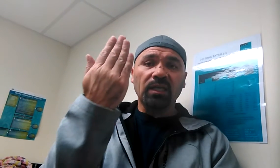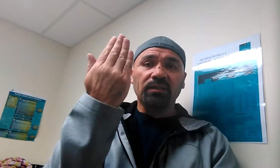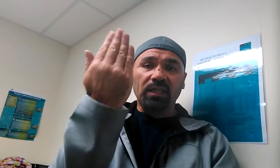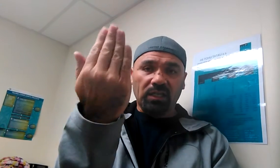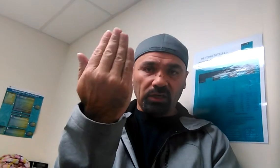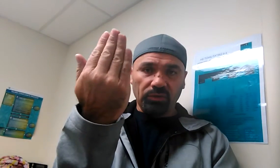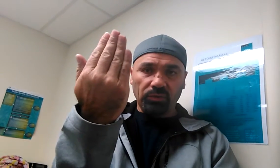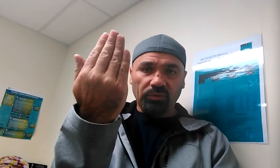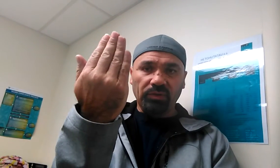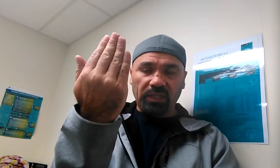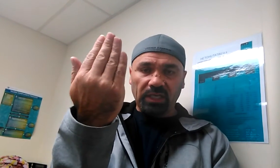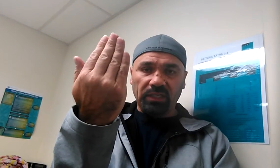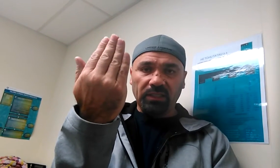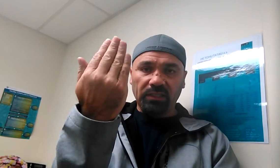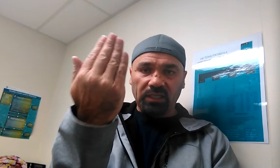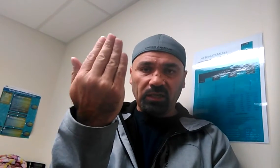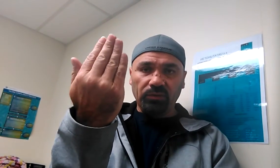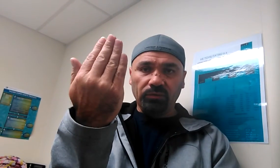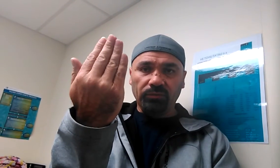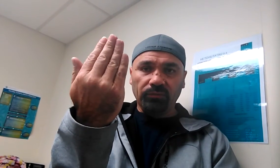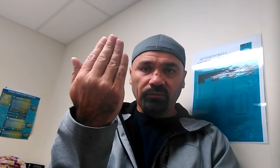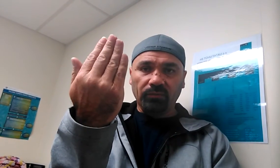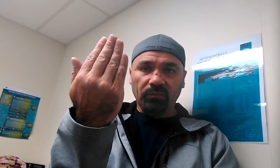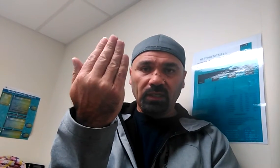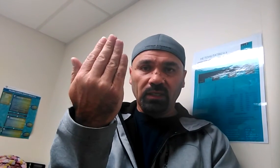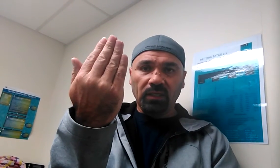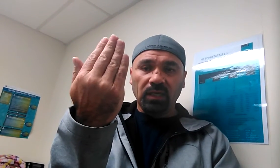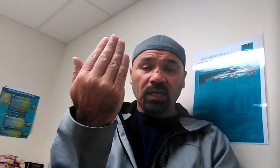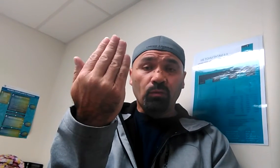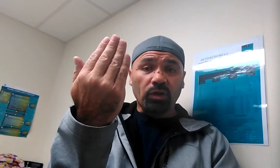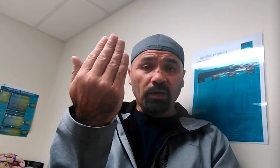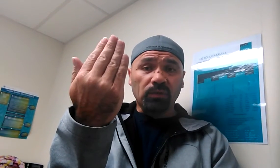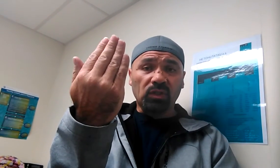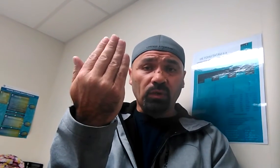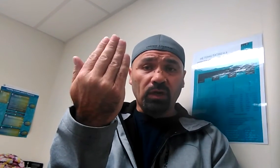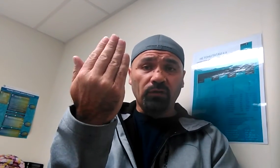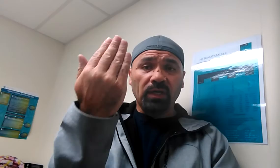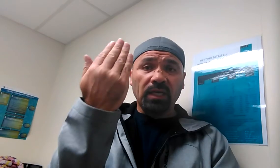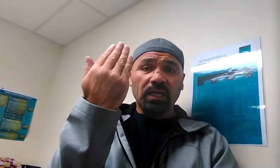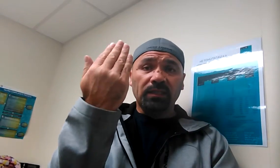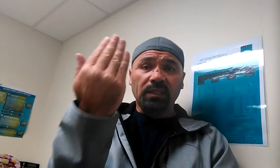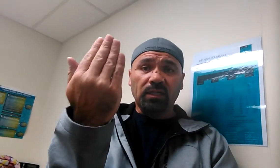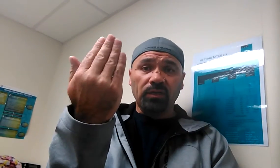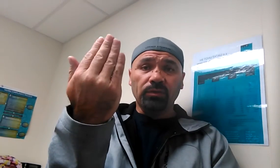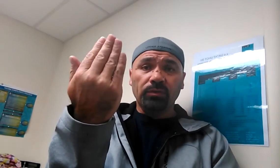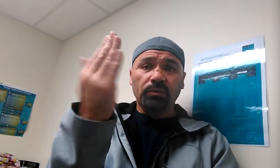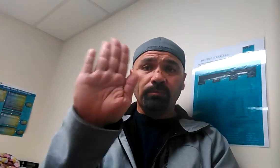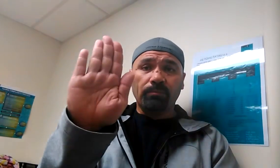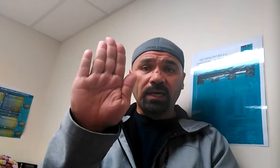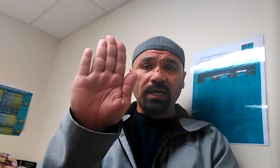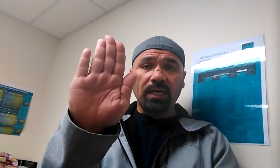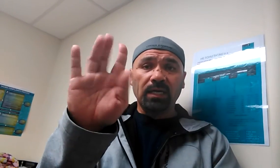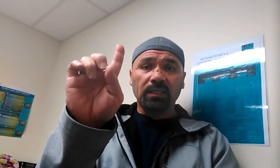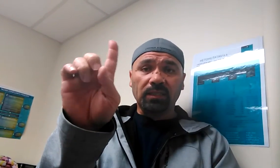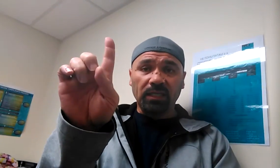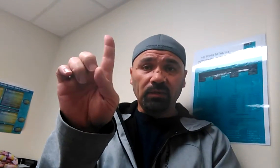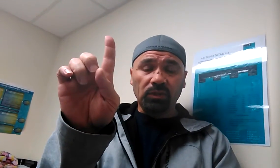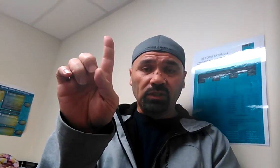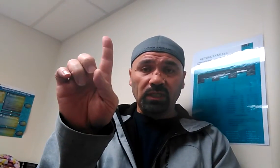te kau, 10, te kau. Ne? We'll go up to 12, te kau mā tahi, which is